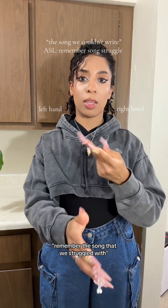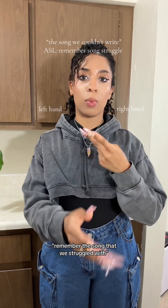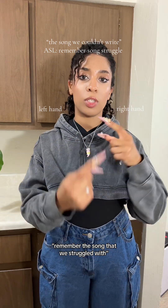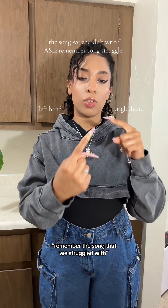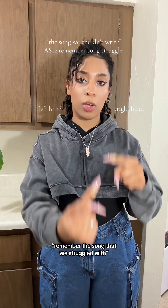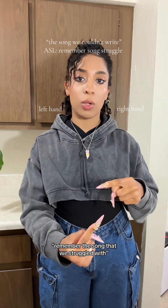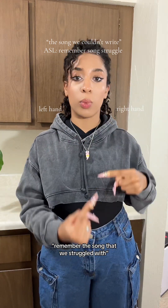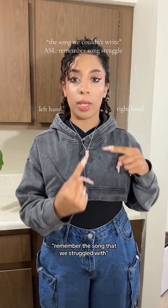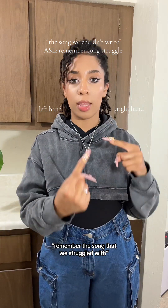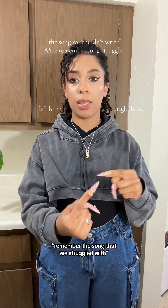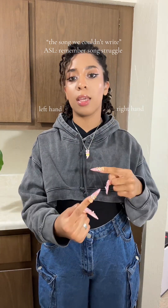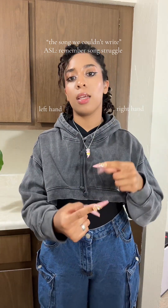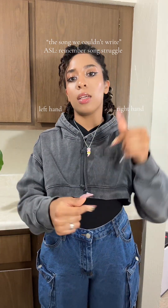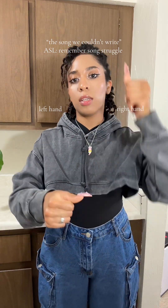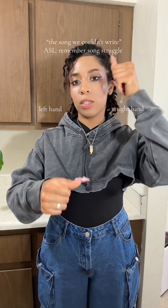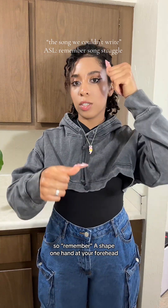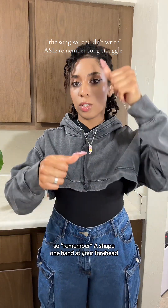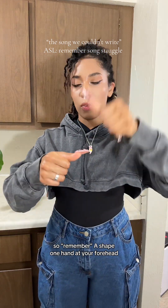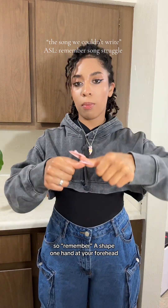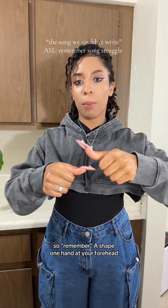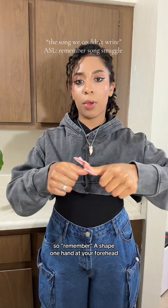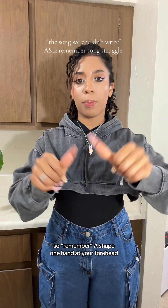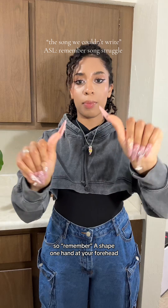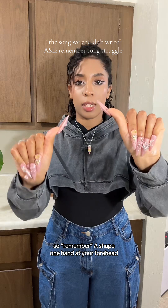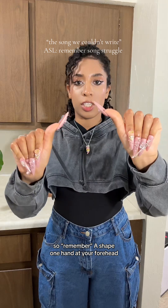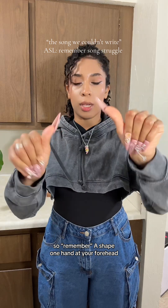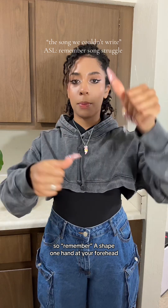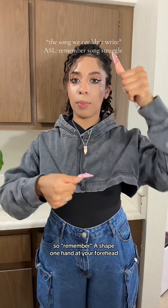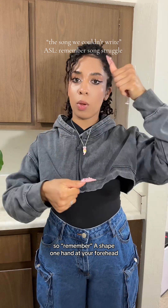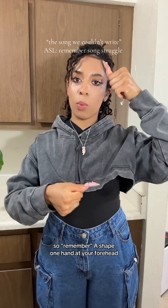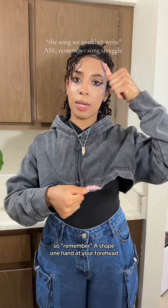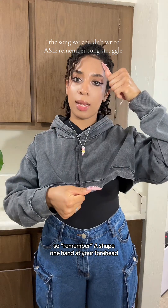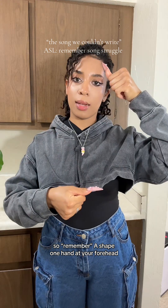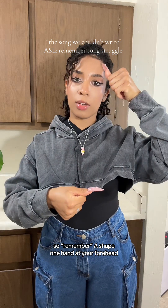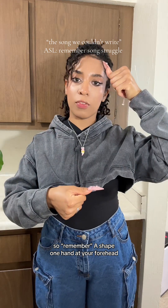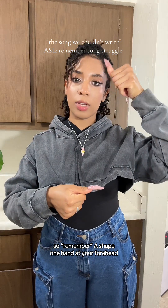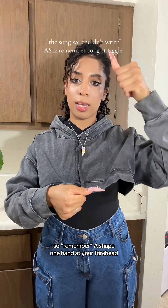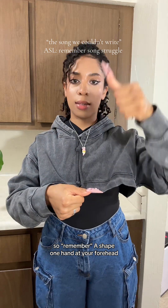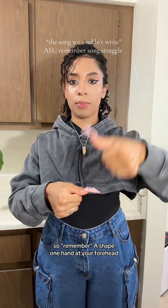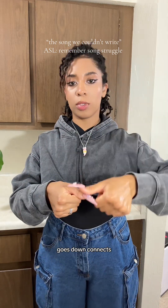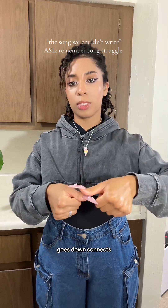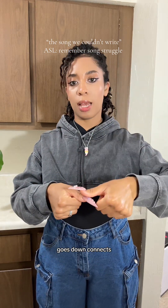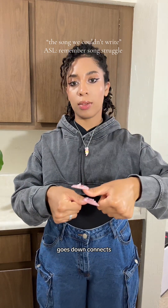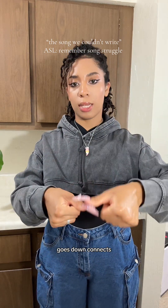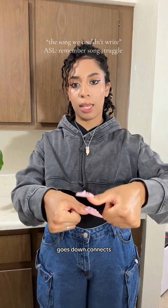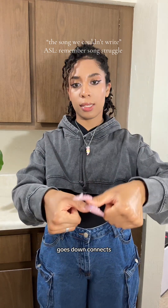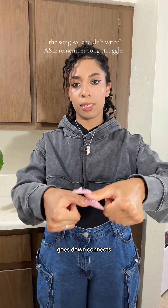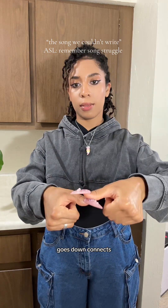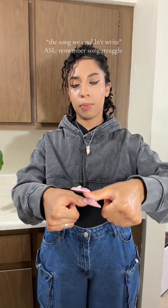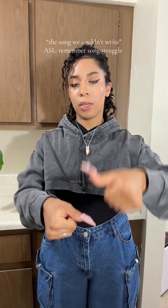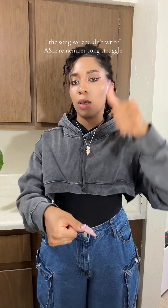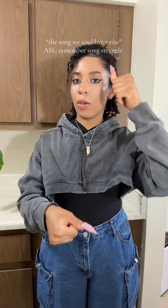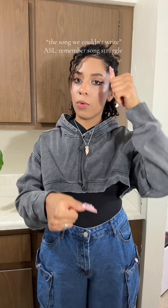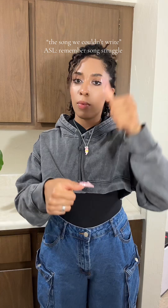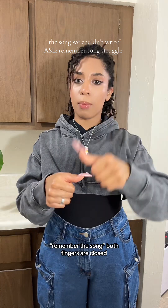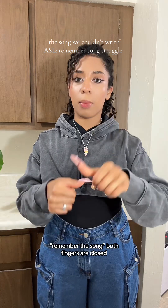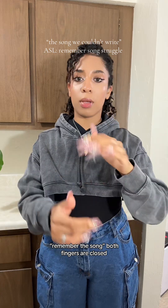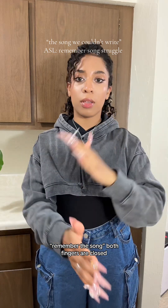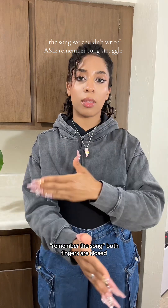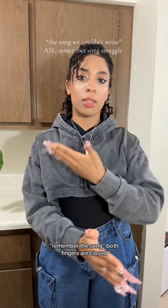we struggled with. So remember A shape, one hand at your forehead, goes down, connects. Remember the